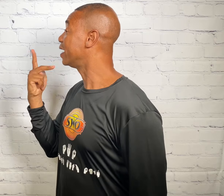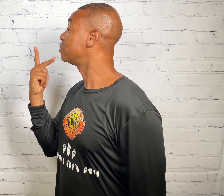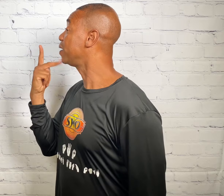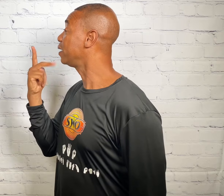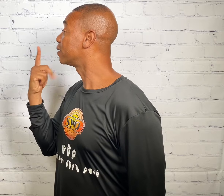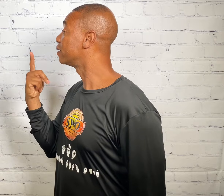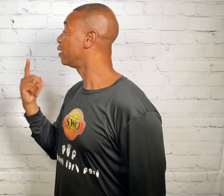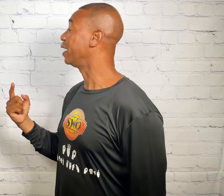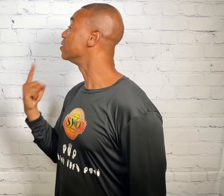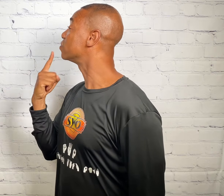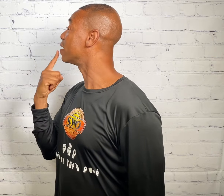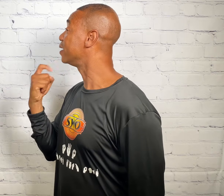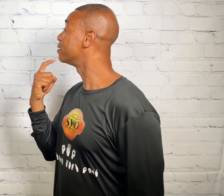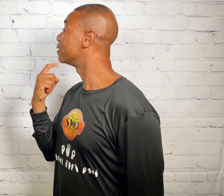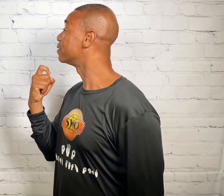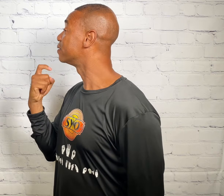That's pink, and this is red.